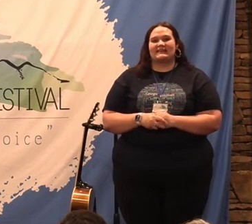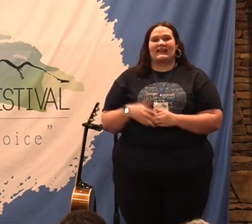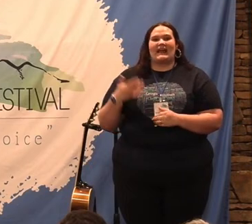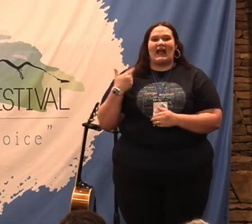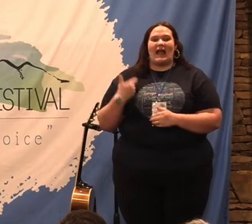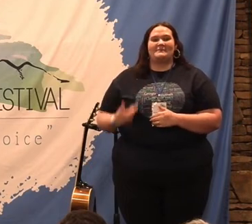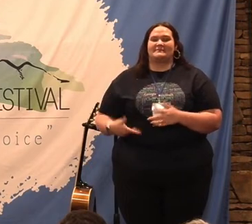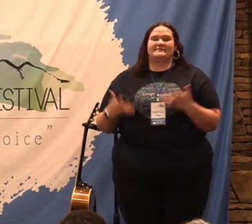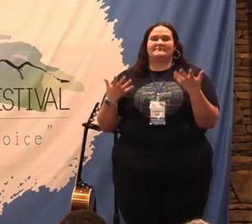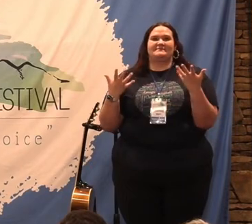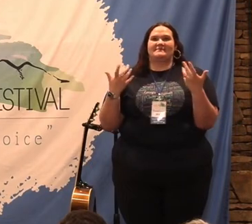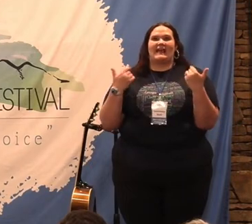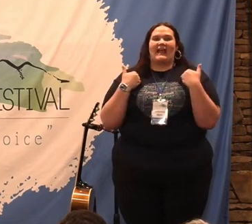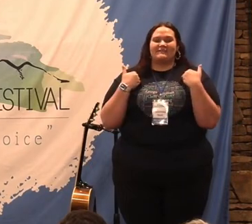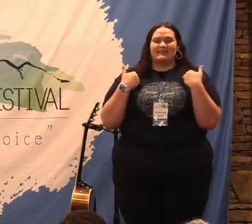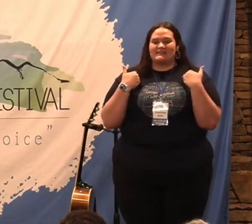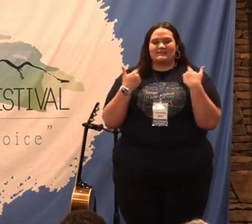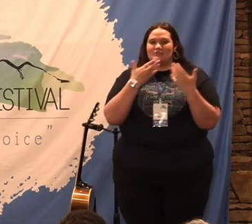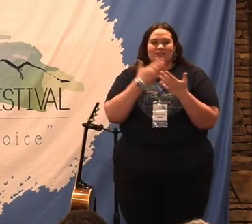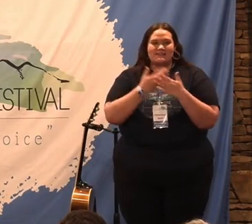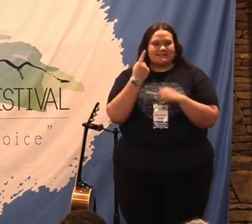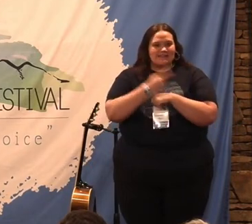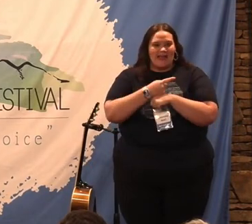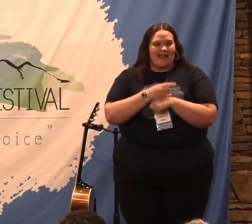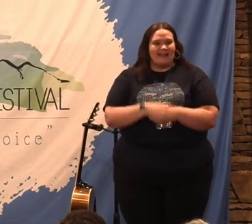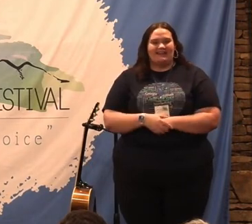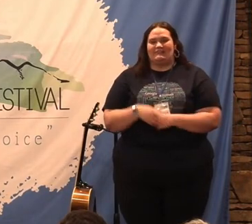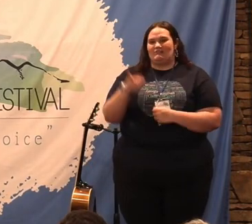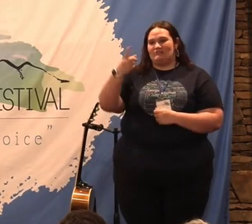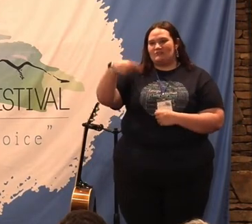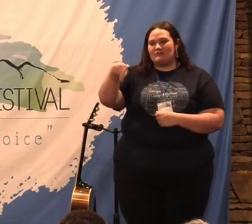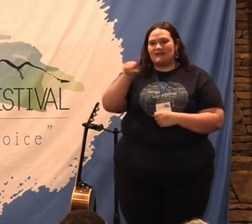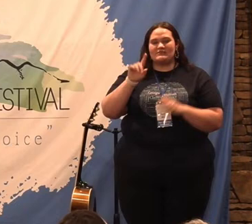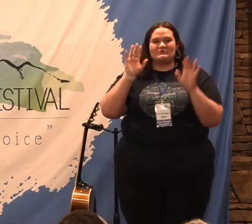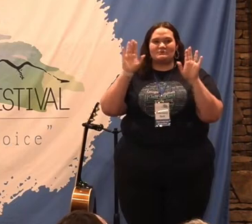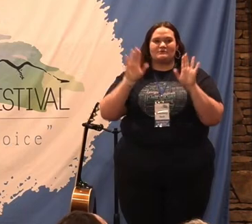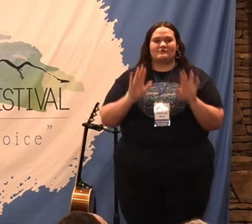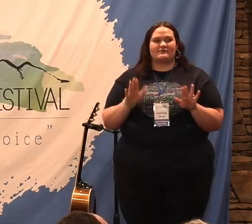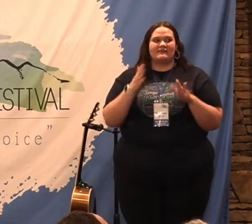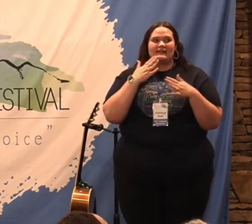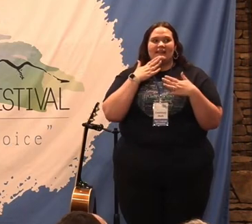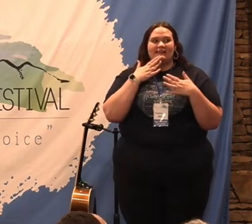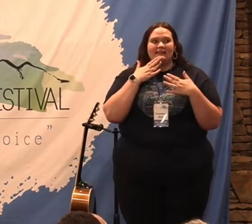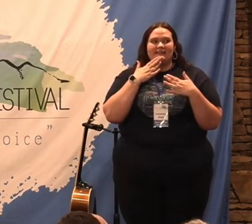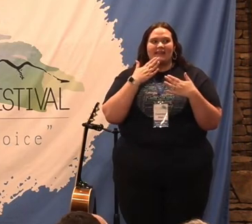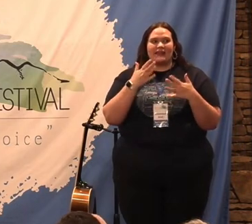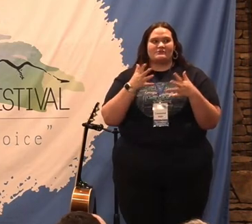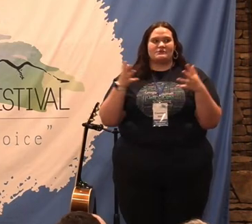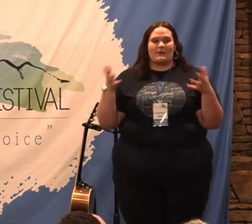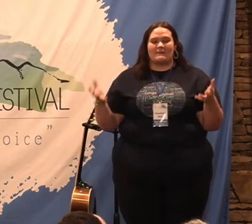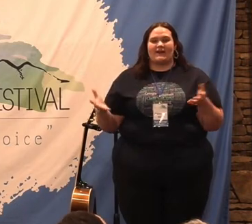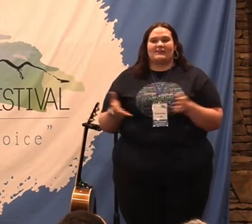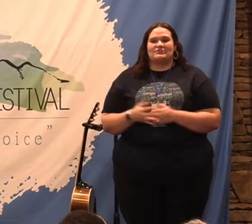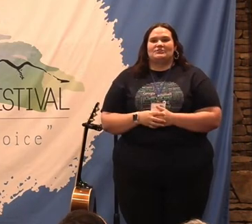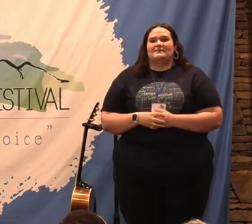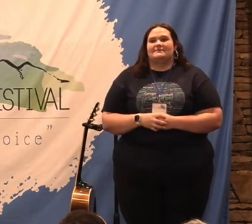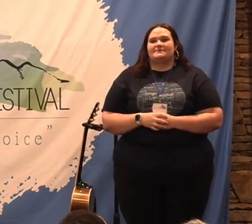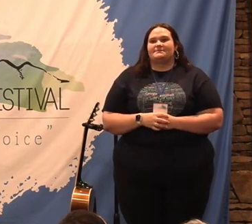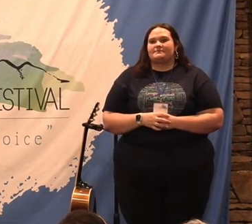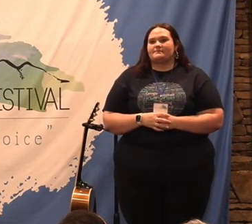I'm just having such a good day. Y'all are just absolutely wonderful. Thank you so much.